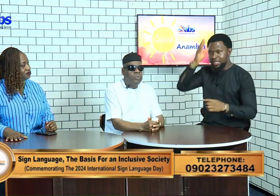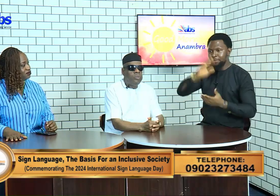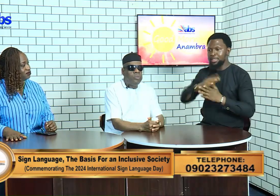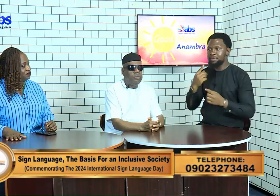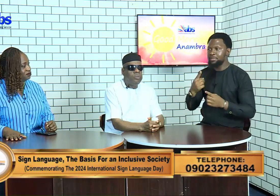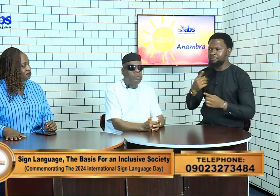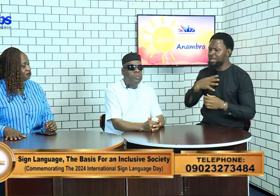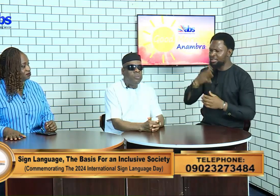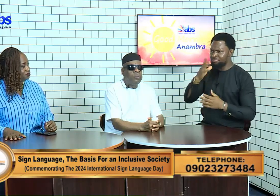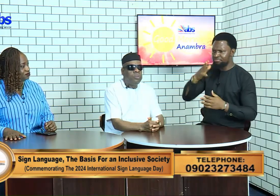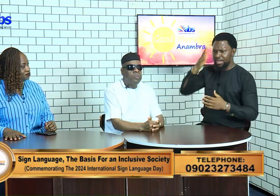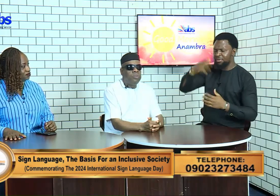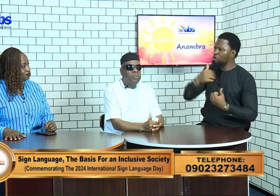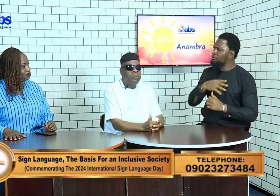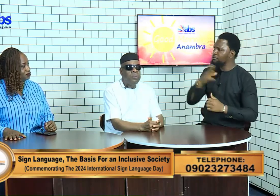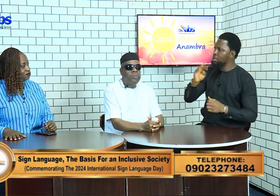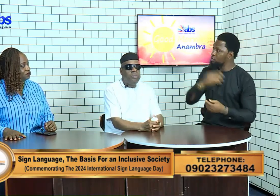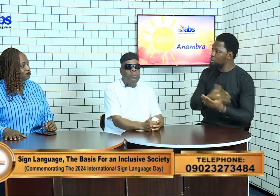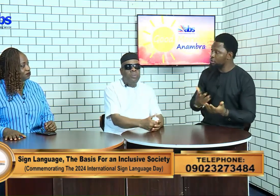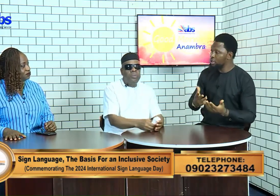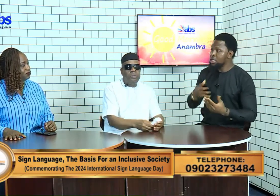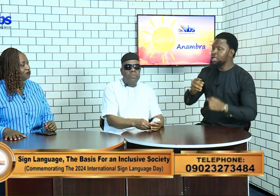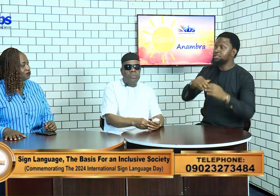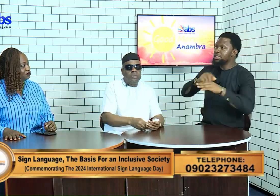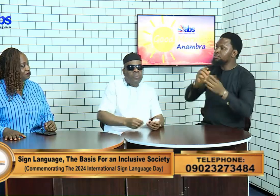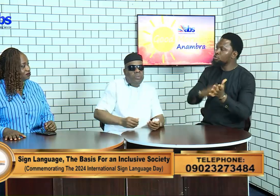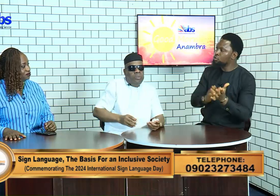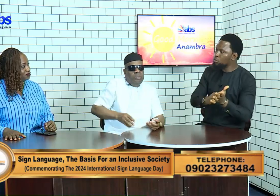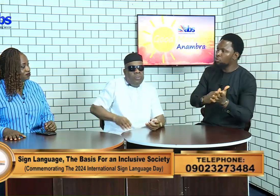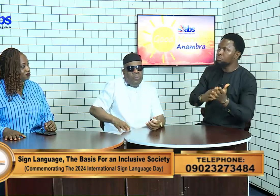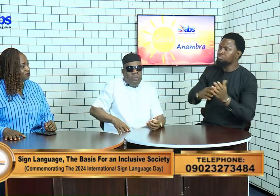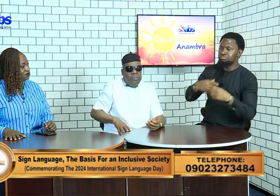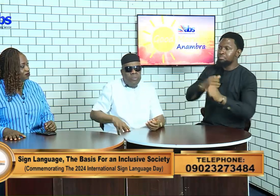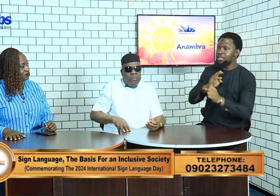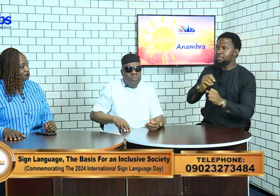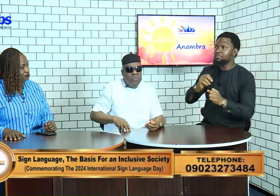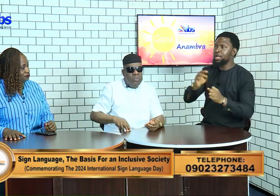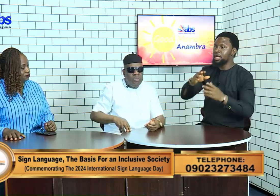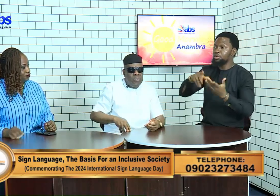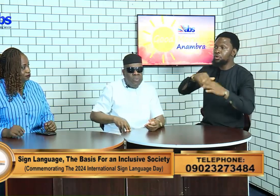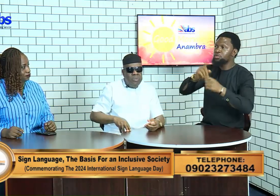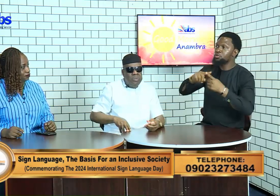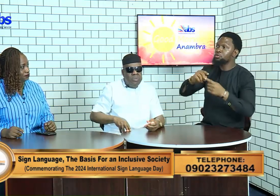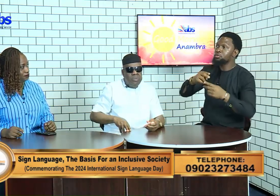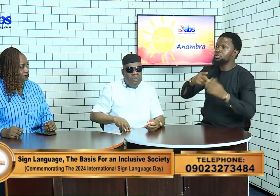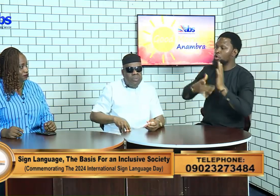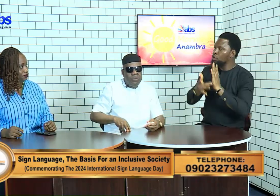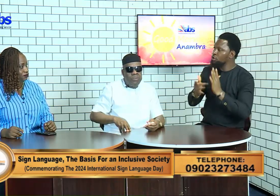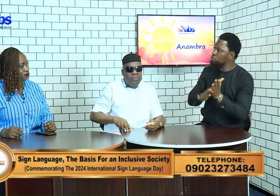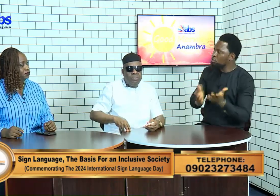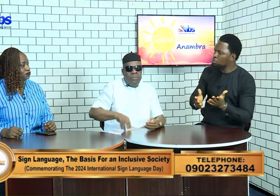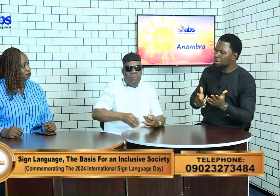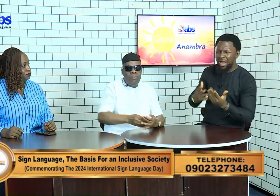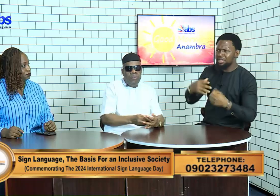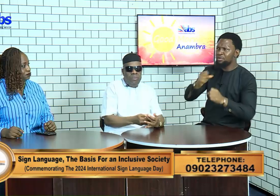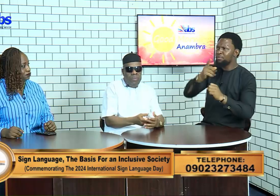dad became deaf, my grandfather loved his son. He sent him to school, made him, went to theology